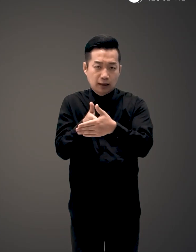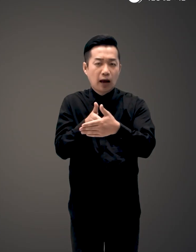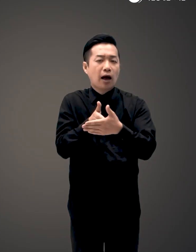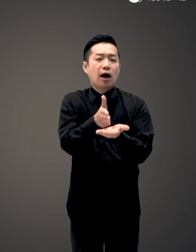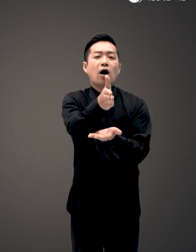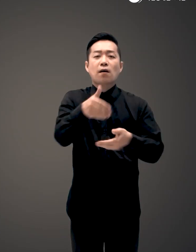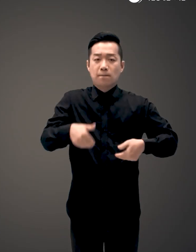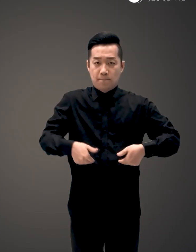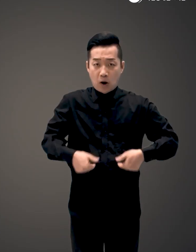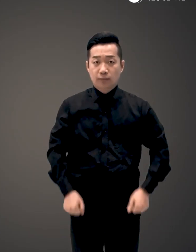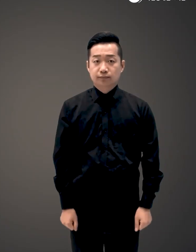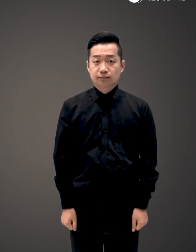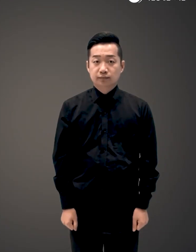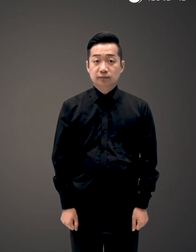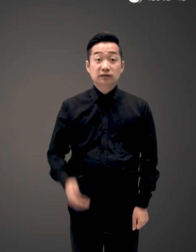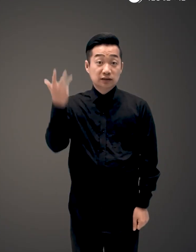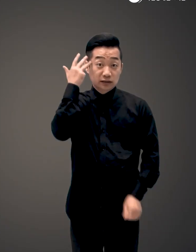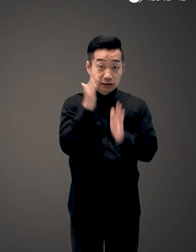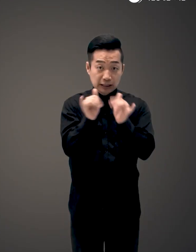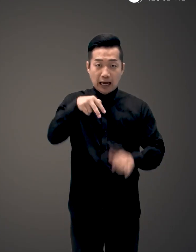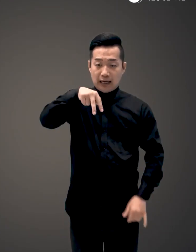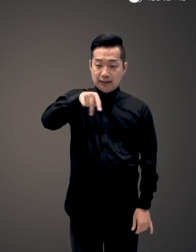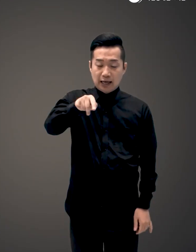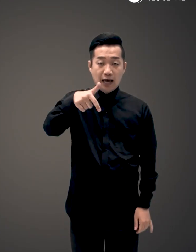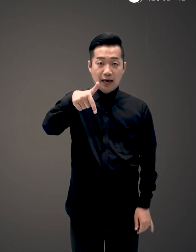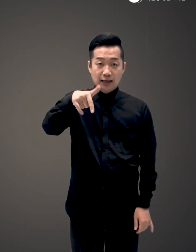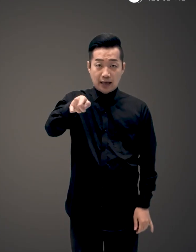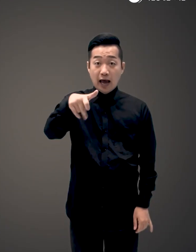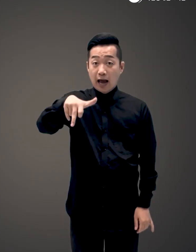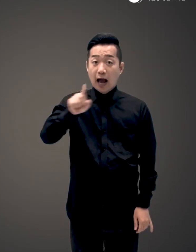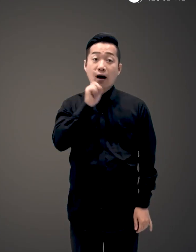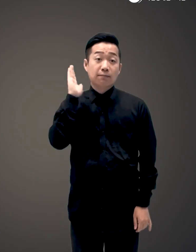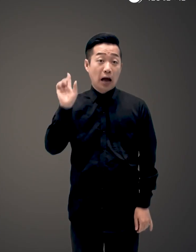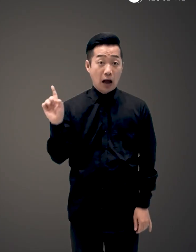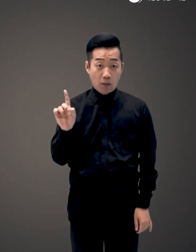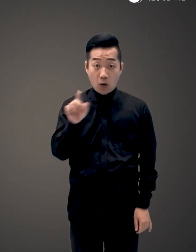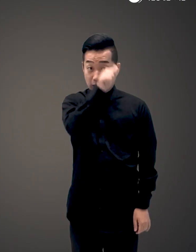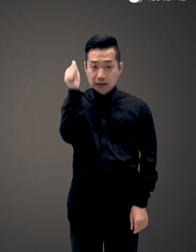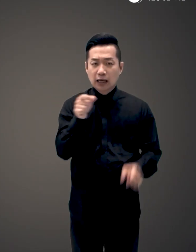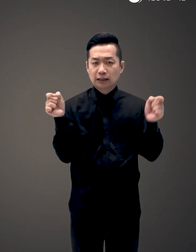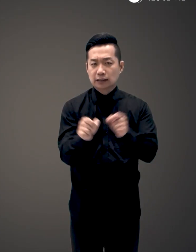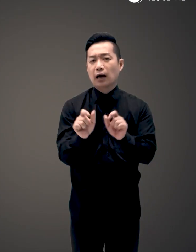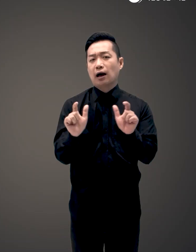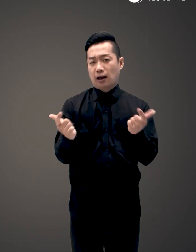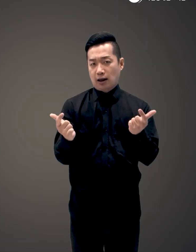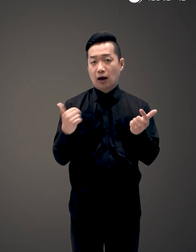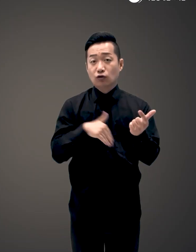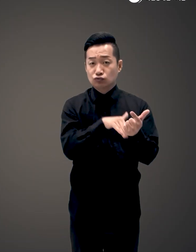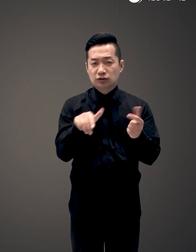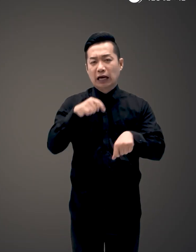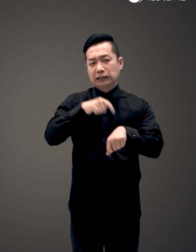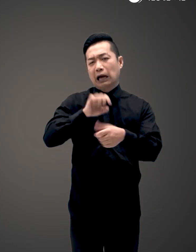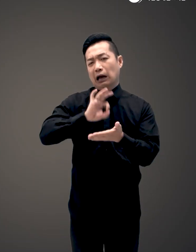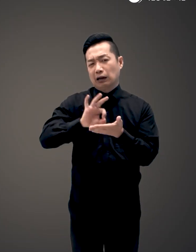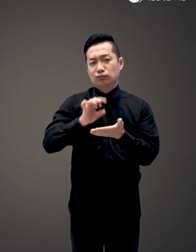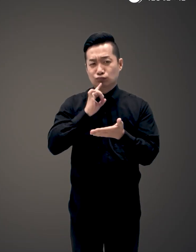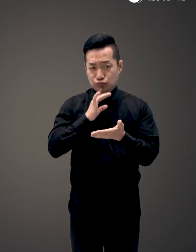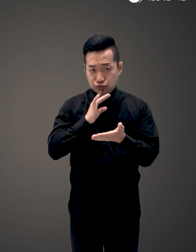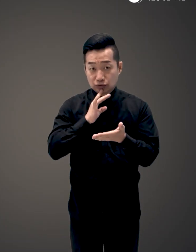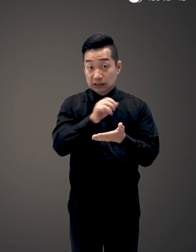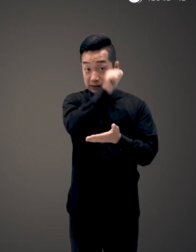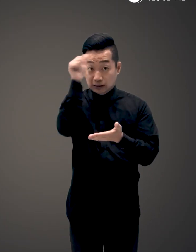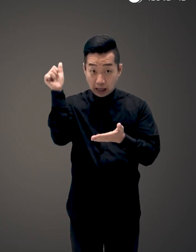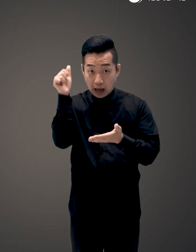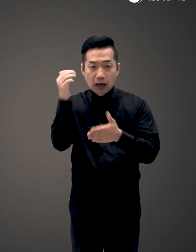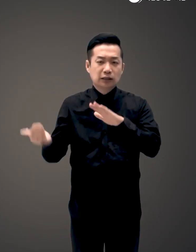those things. Seneca, the Roman philosopher, said it this way: "It is not that we have a short time to live, but that we waste a lot